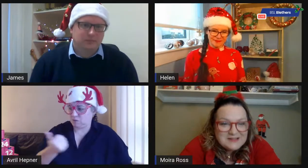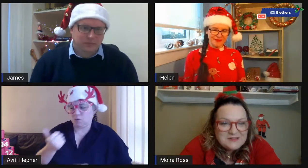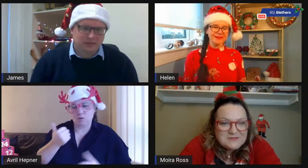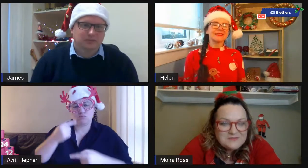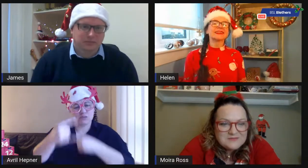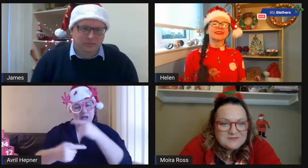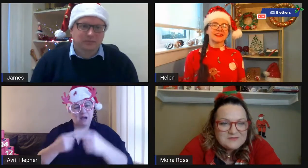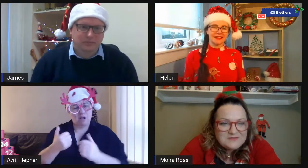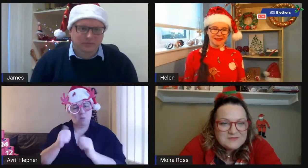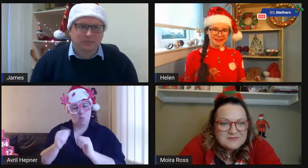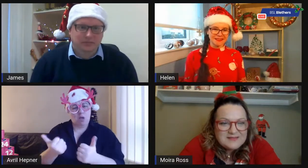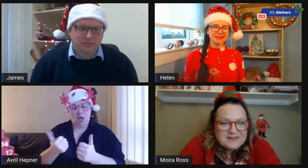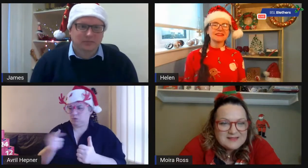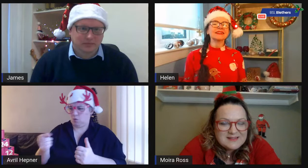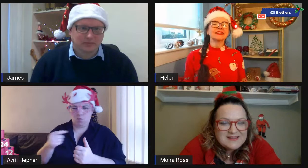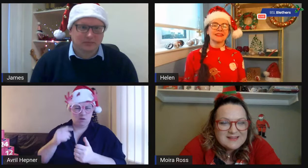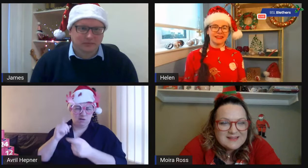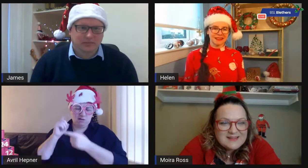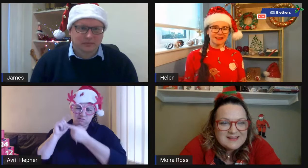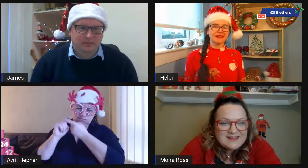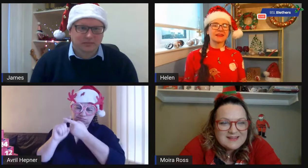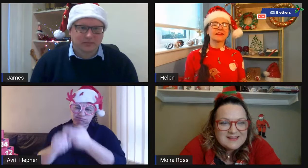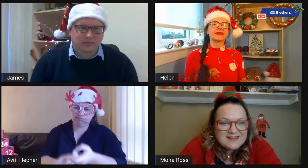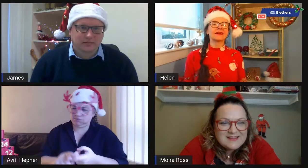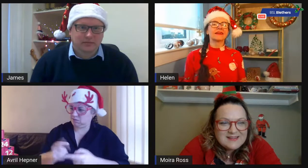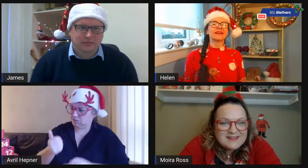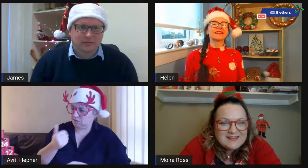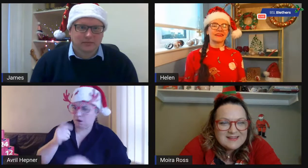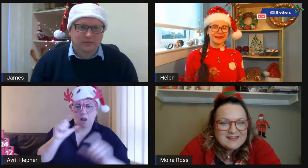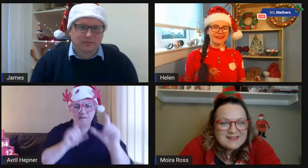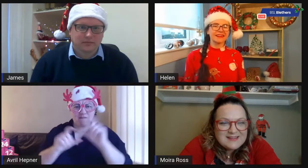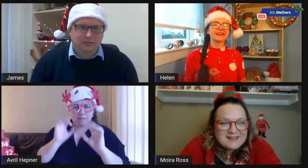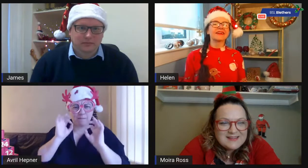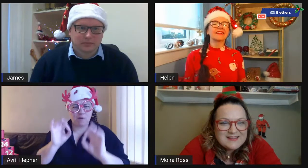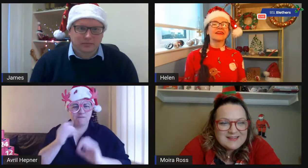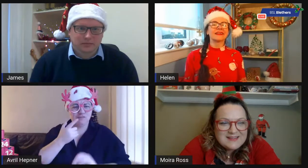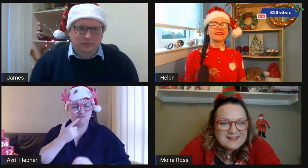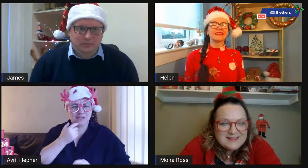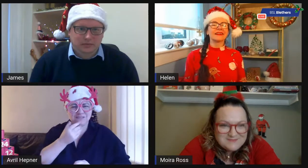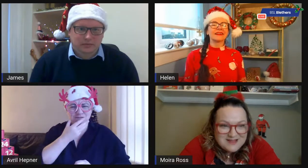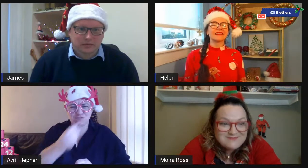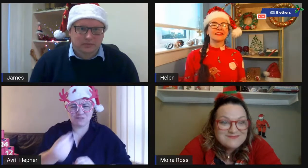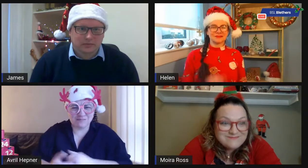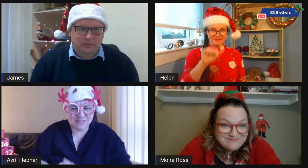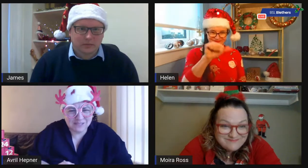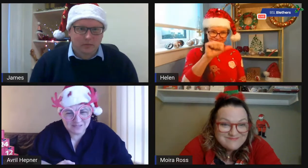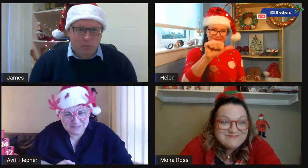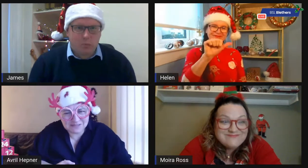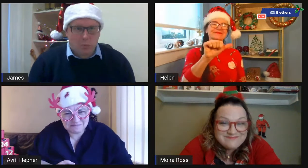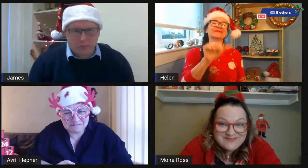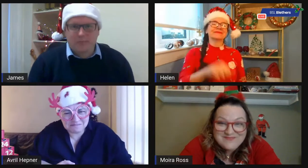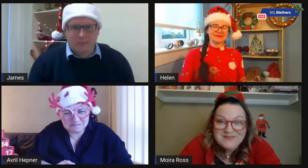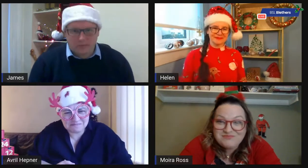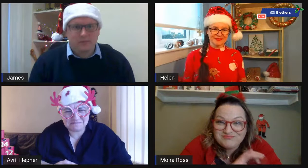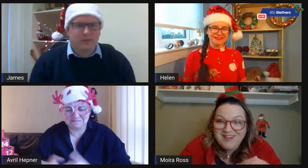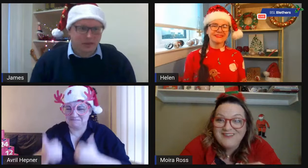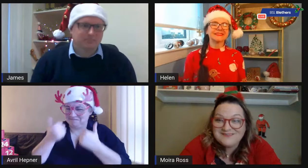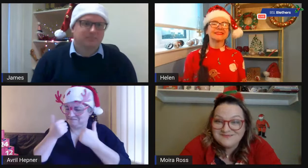new sweets, different things every year. And it recycles really, really well. So that's a permanent thing. And it's lovely color, nice Christmas